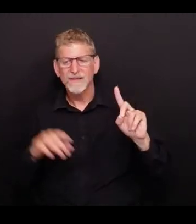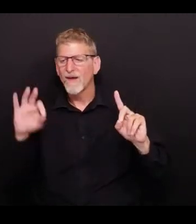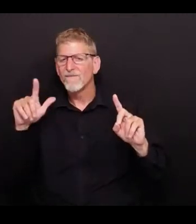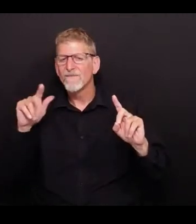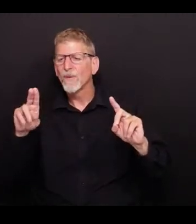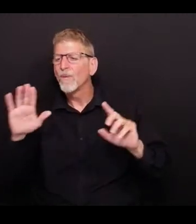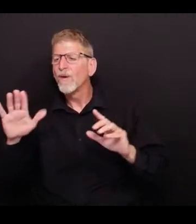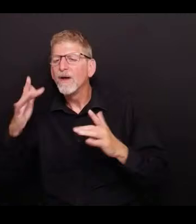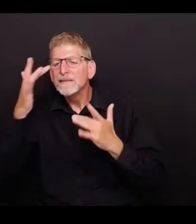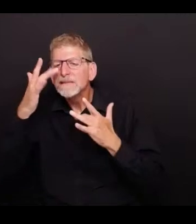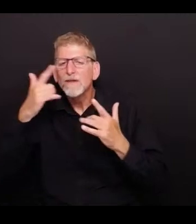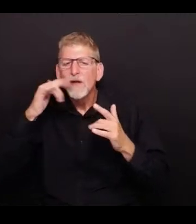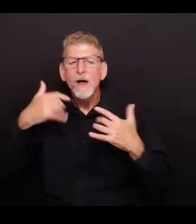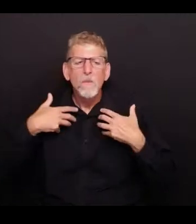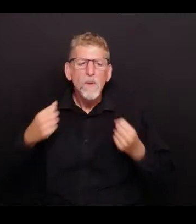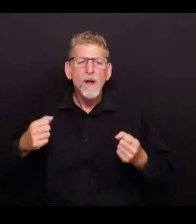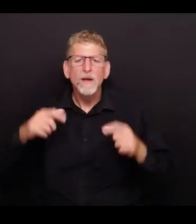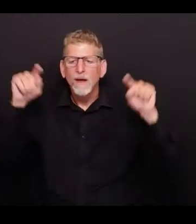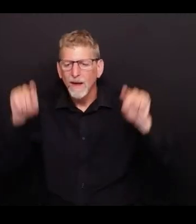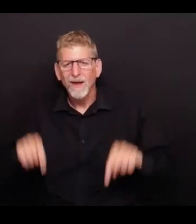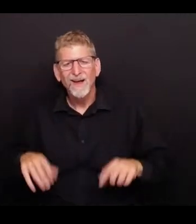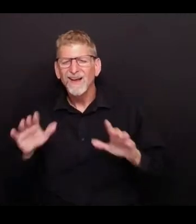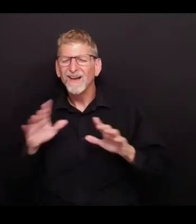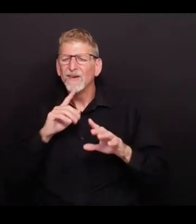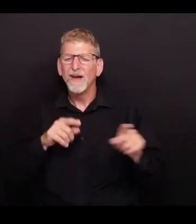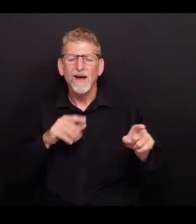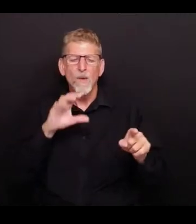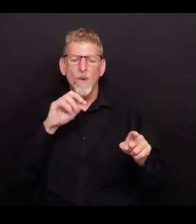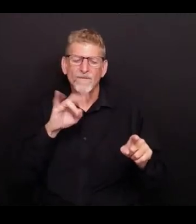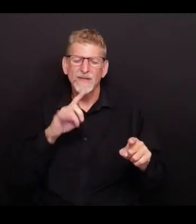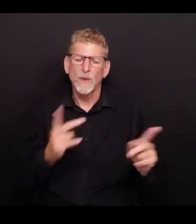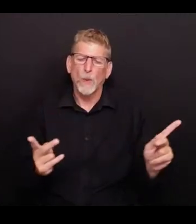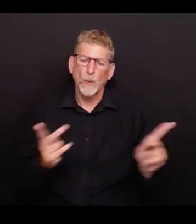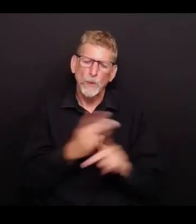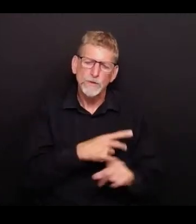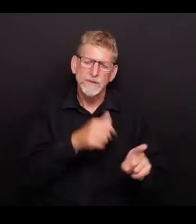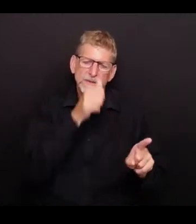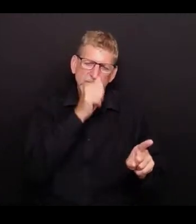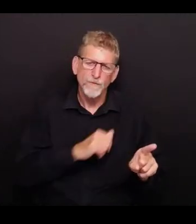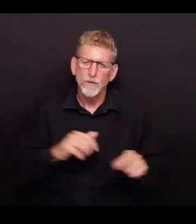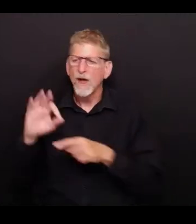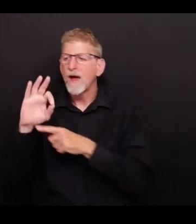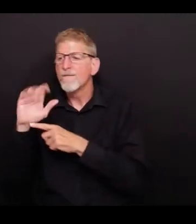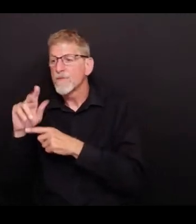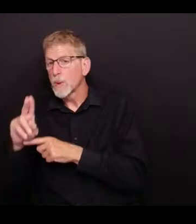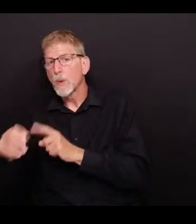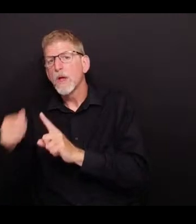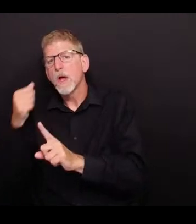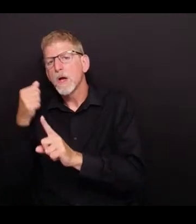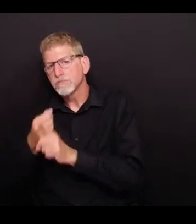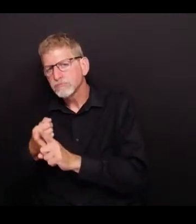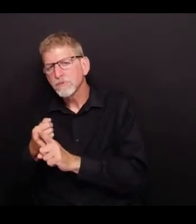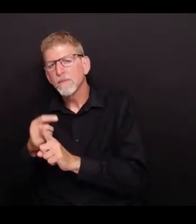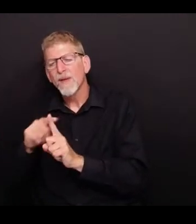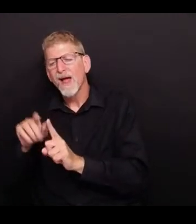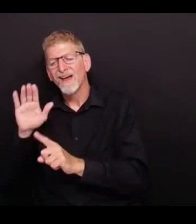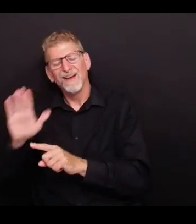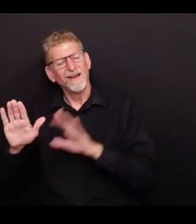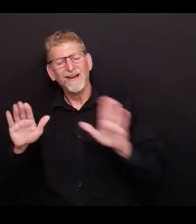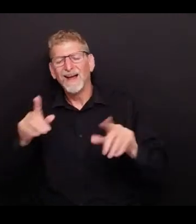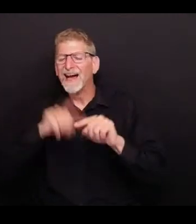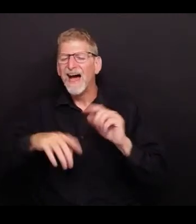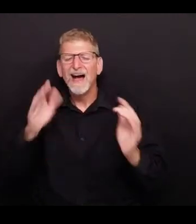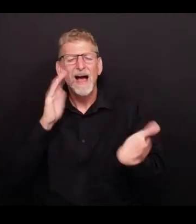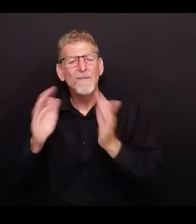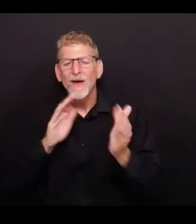at the impact year over year of what COVID-19 has done, despite all those measures, with what flu does on an annual basis. And